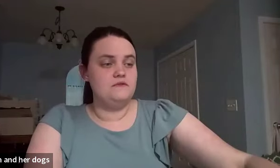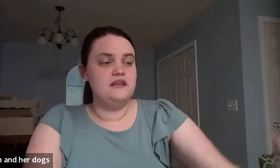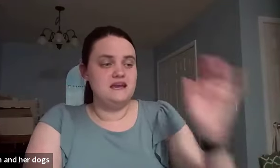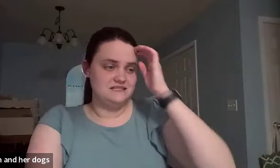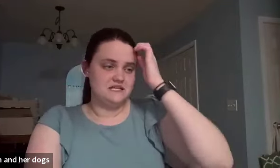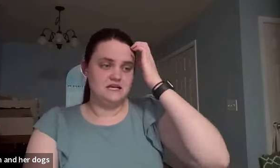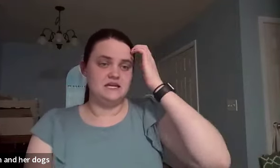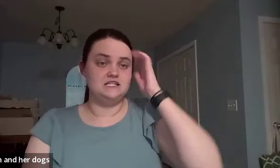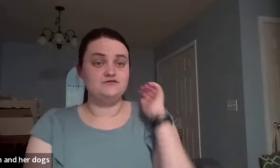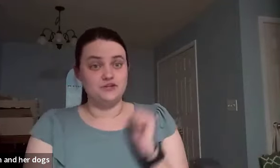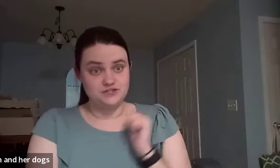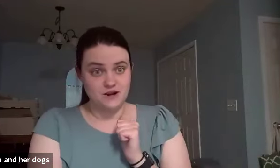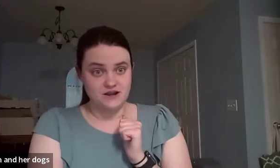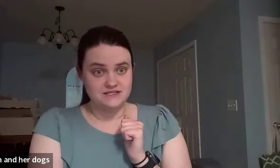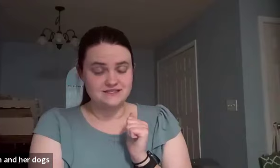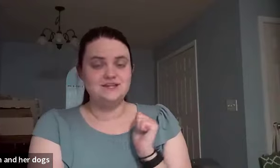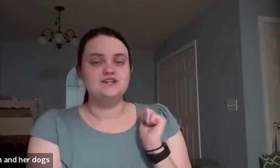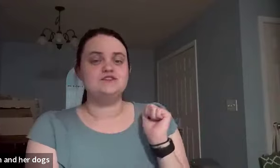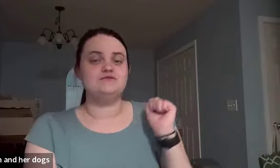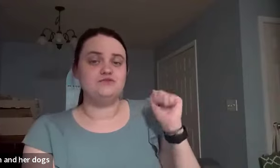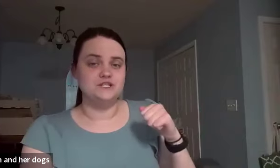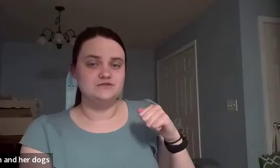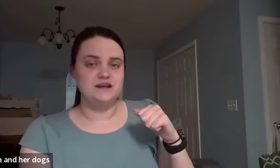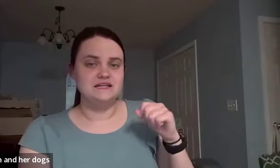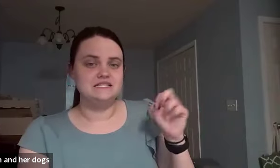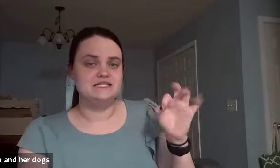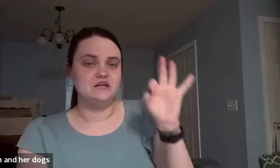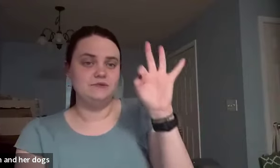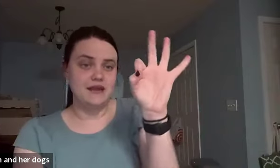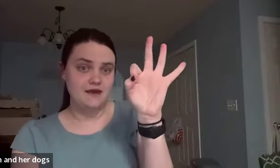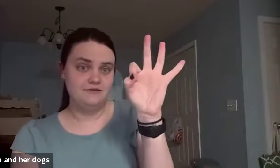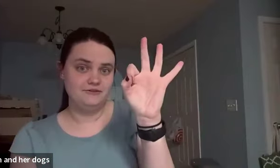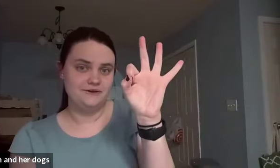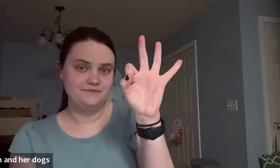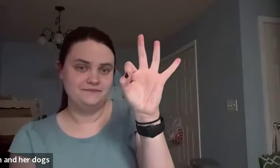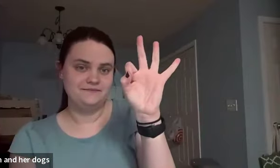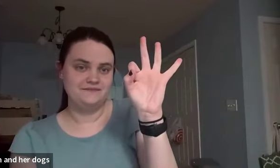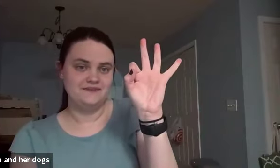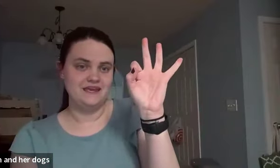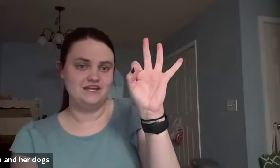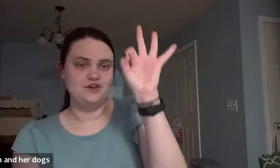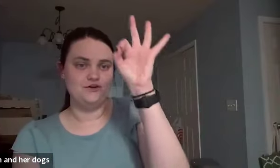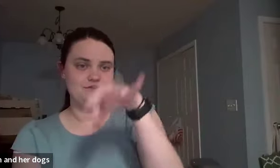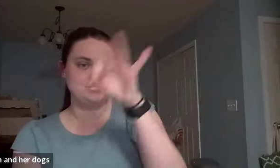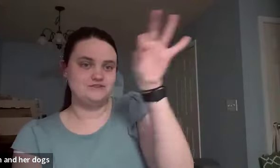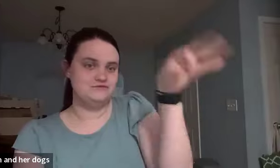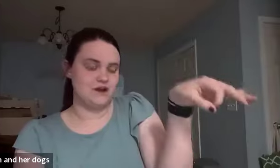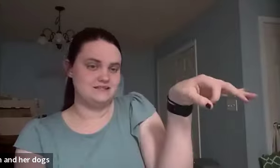Oh, the next thing is French fries. So French fries is going to be an F, and you go French